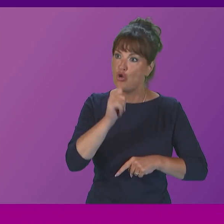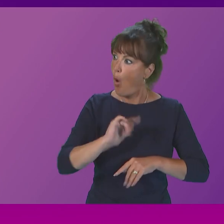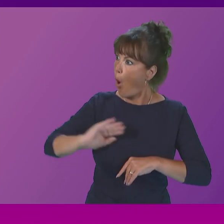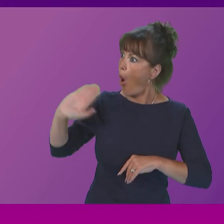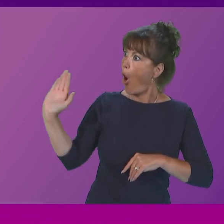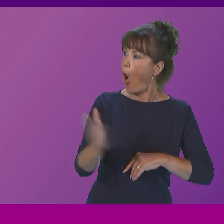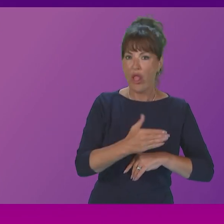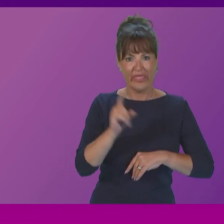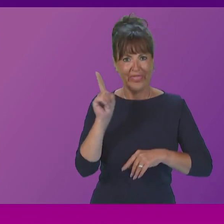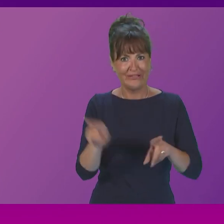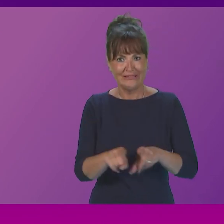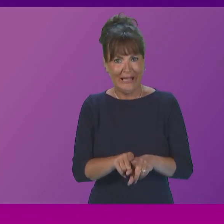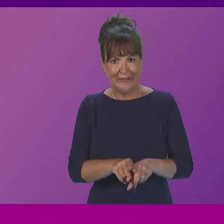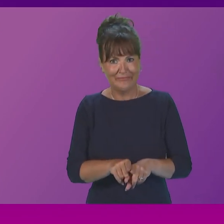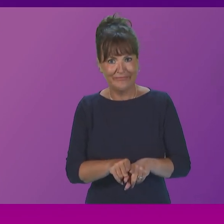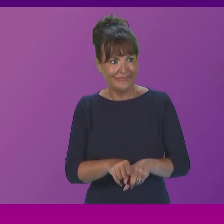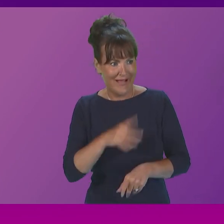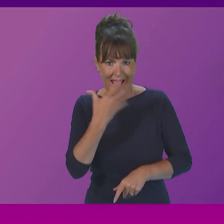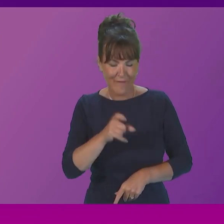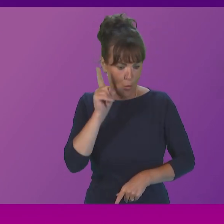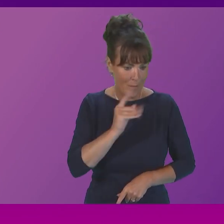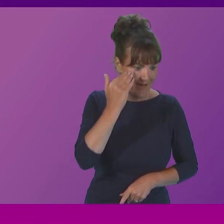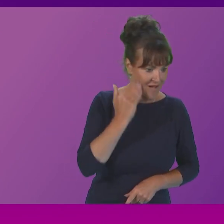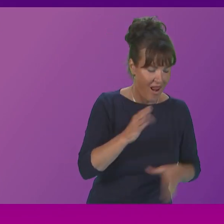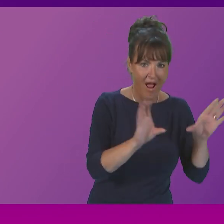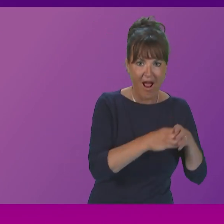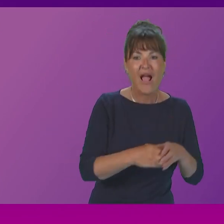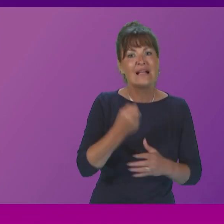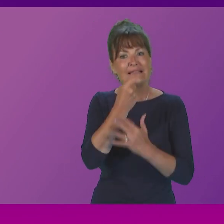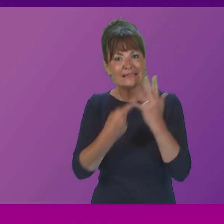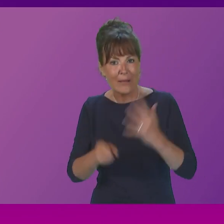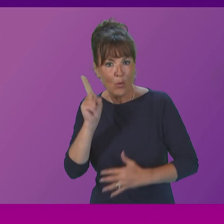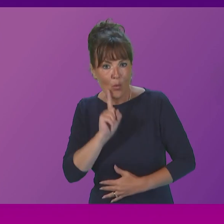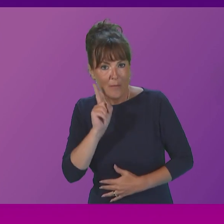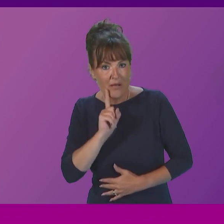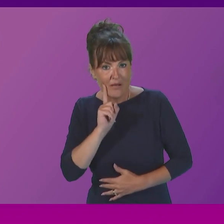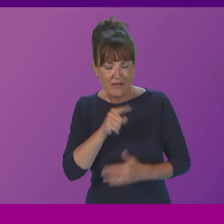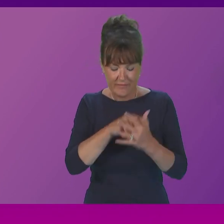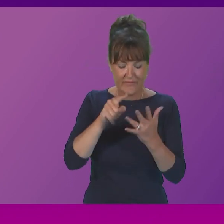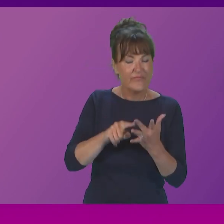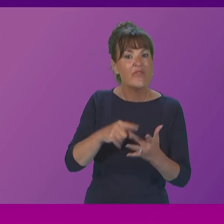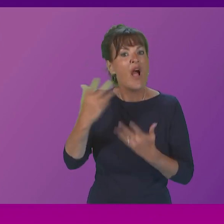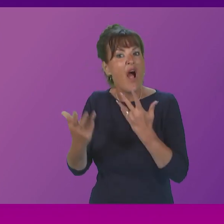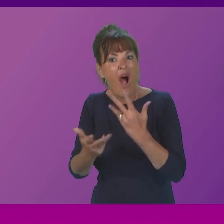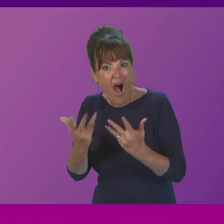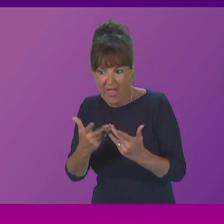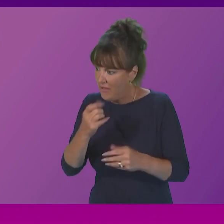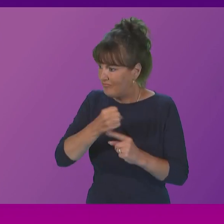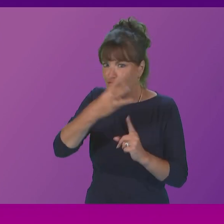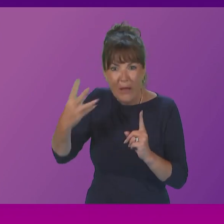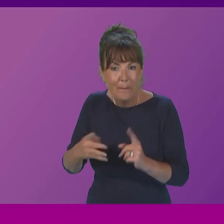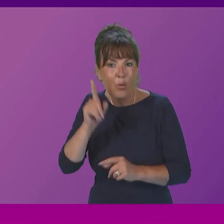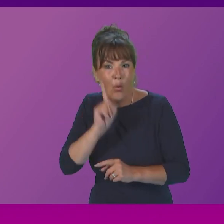that, women of colour, disabled women, working class women, and those at the intersections in between, including LGBT women, are